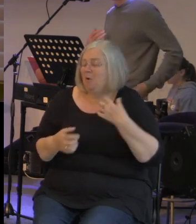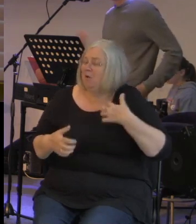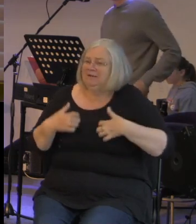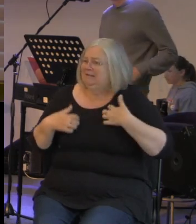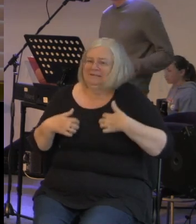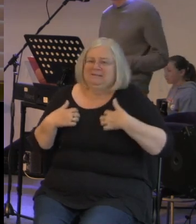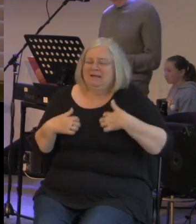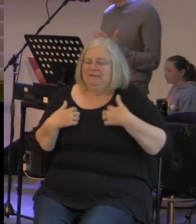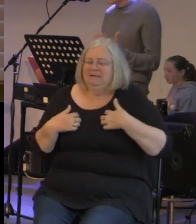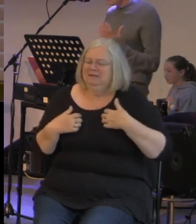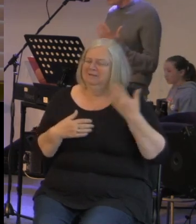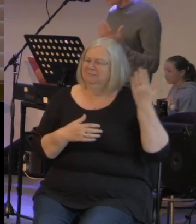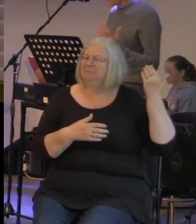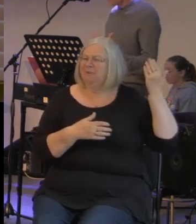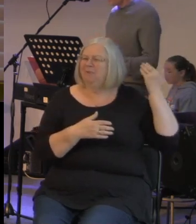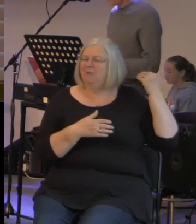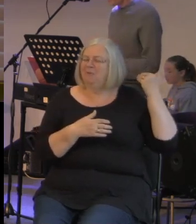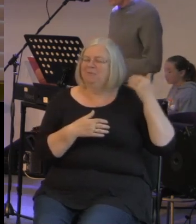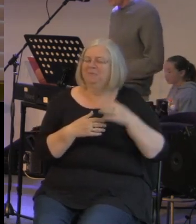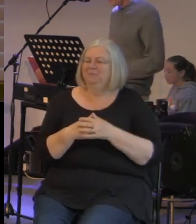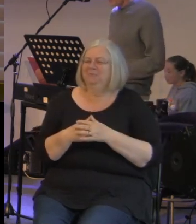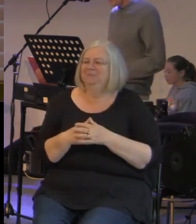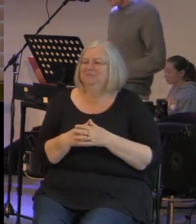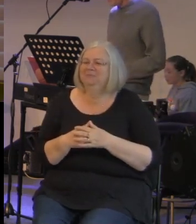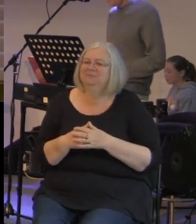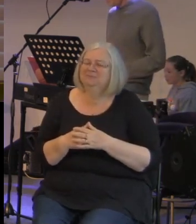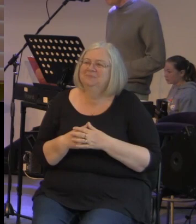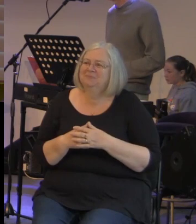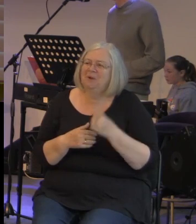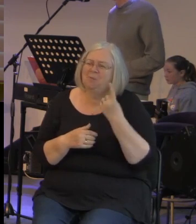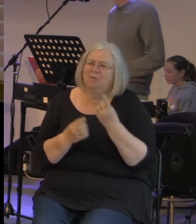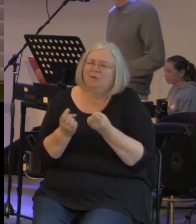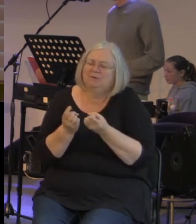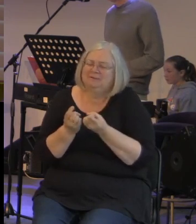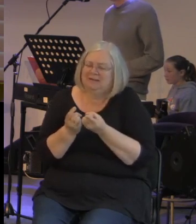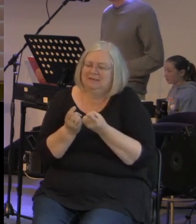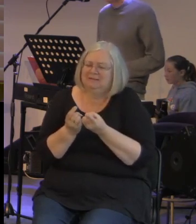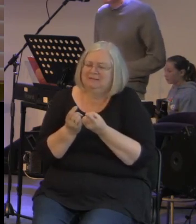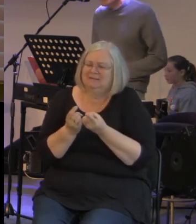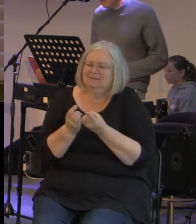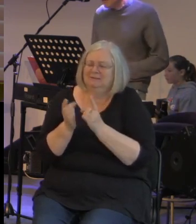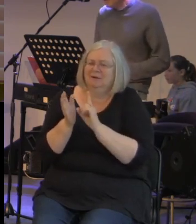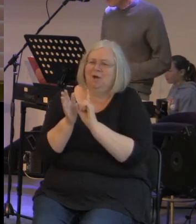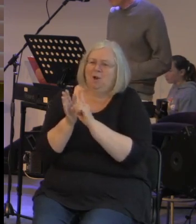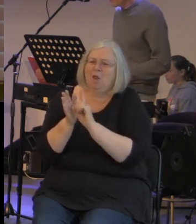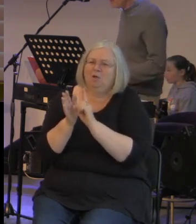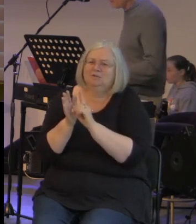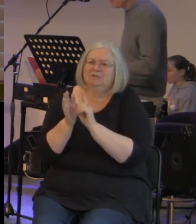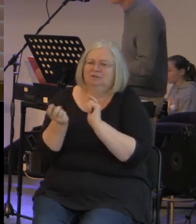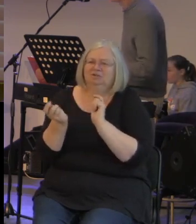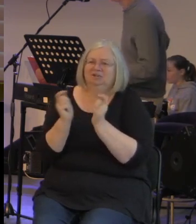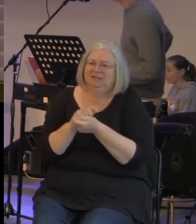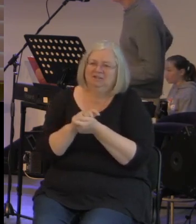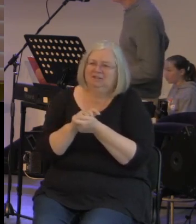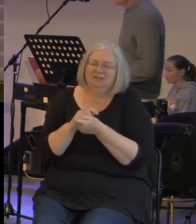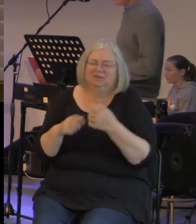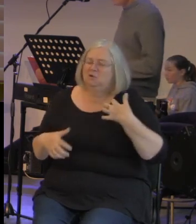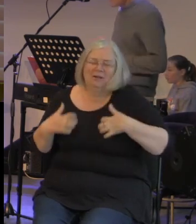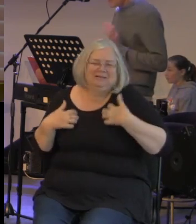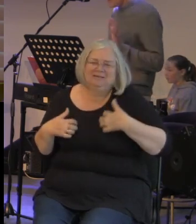And the twice a year moving of the clocks is one of those things. I can remember one Sunday morning about 40 years